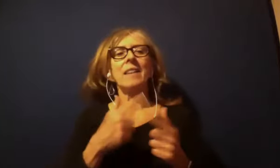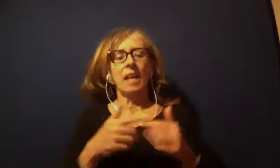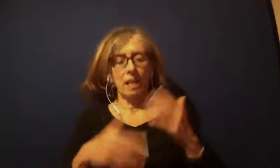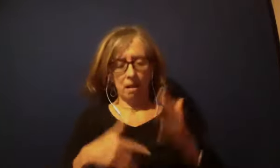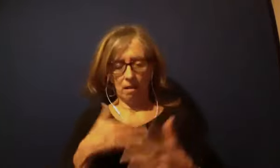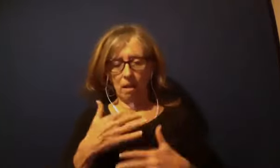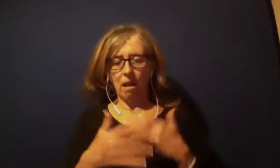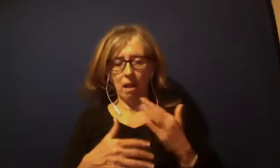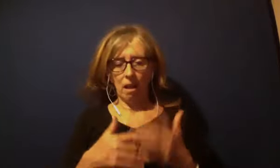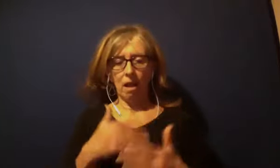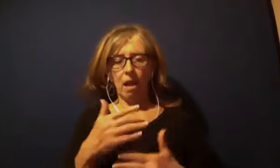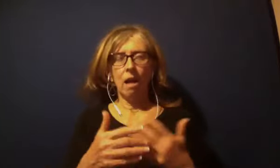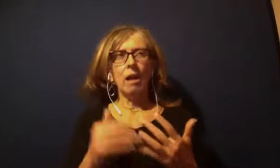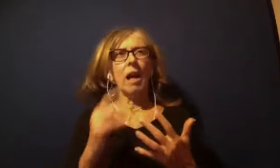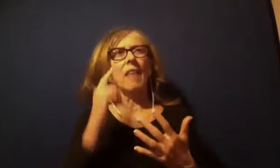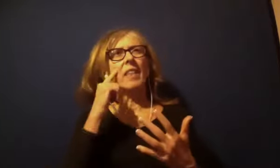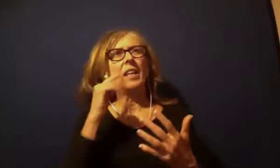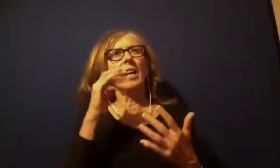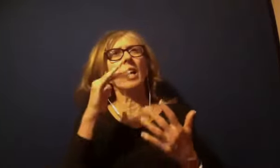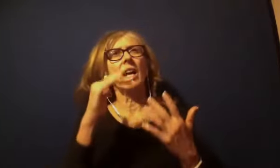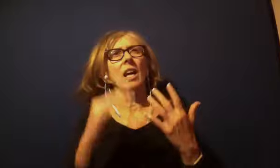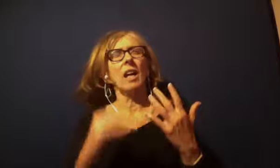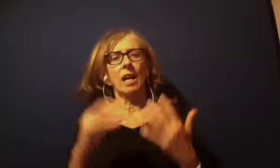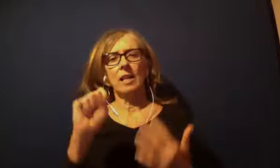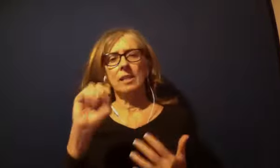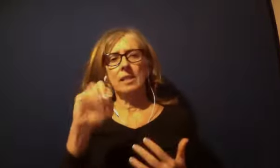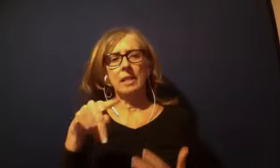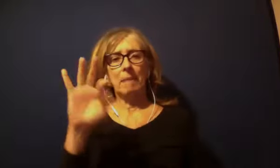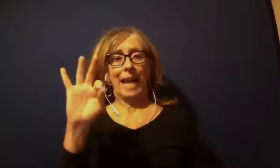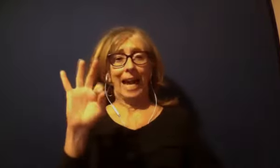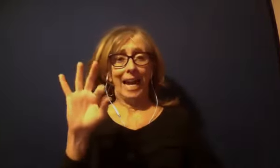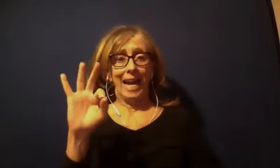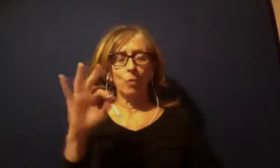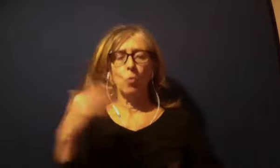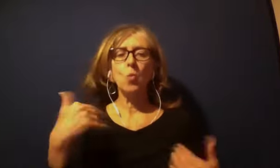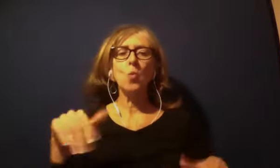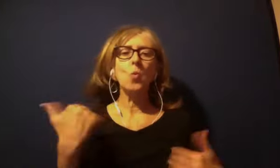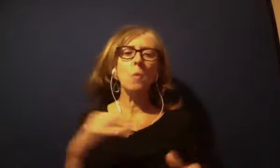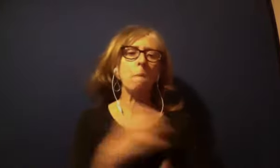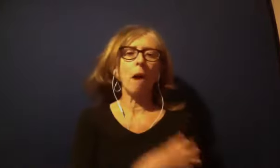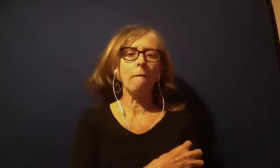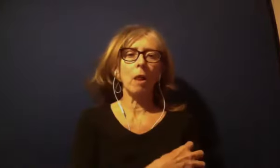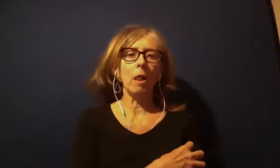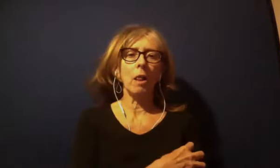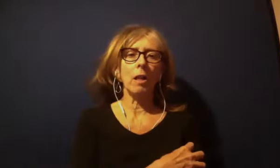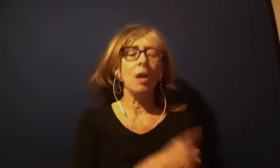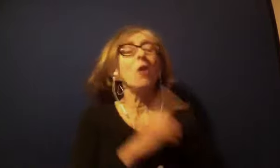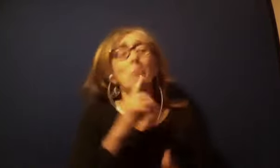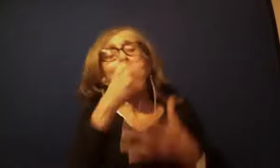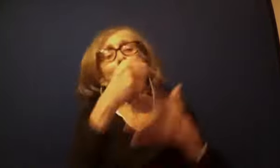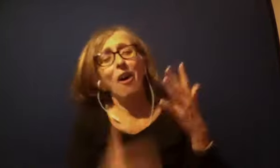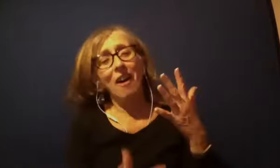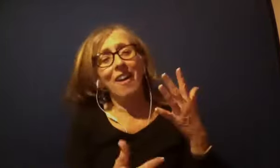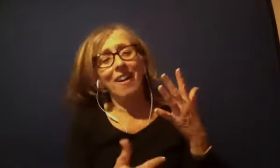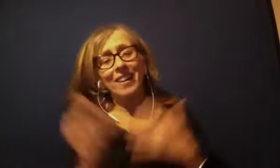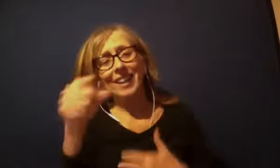through step 9, definitely. Very, very powerful step 9. And they're all very powerful with what I got out of them, but